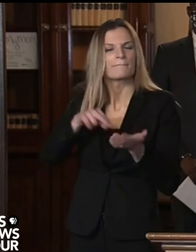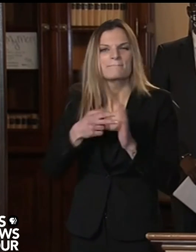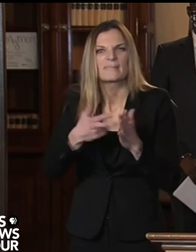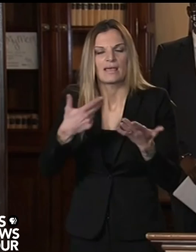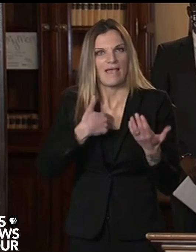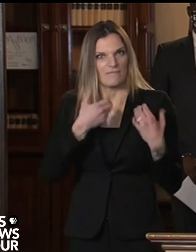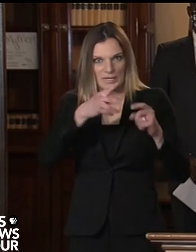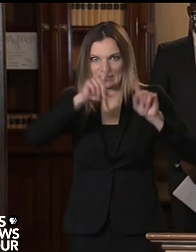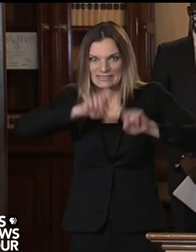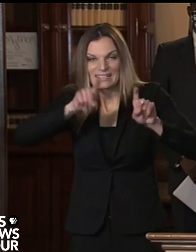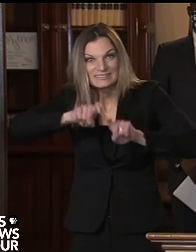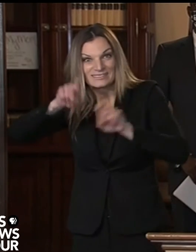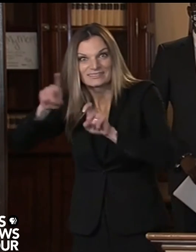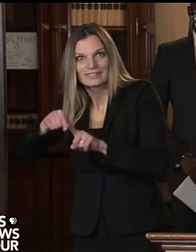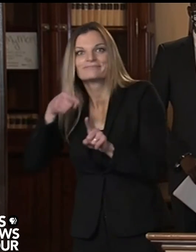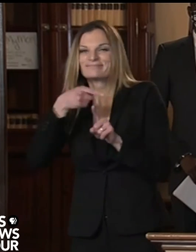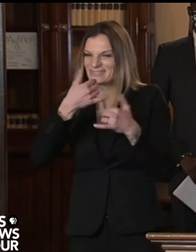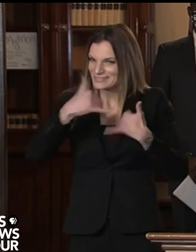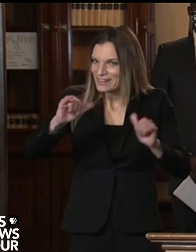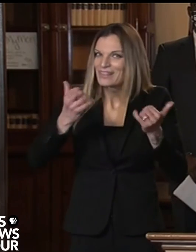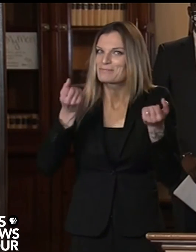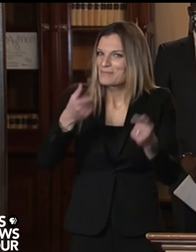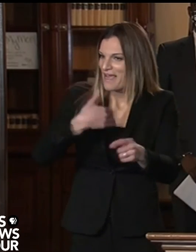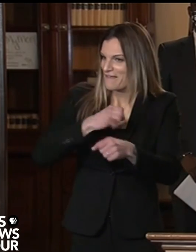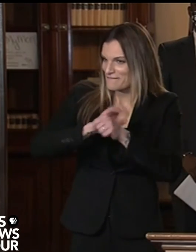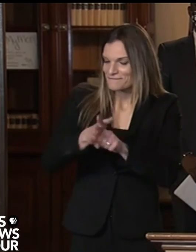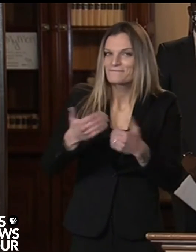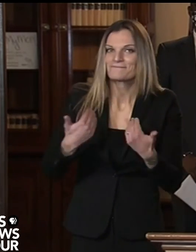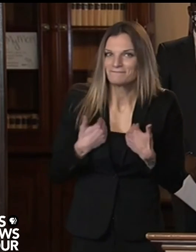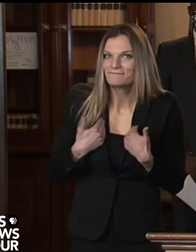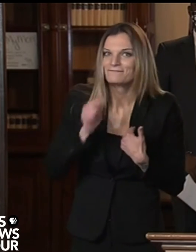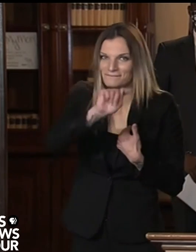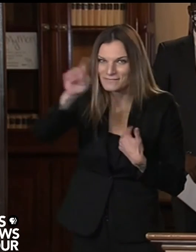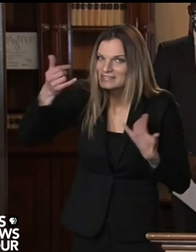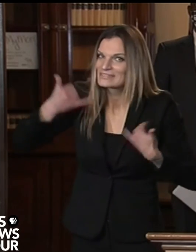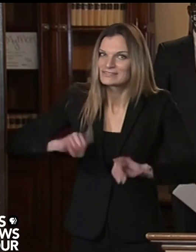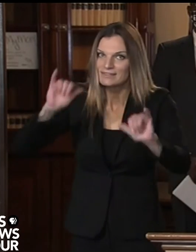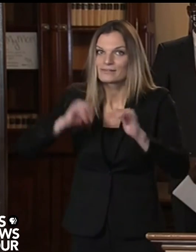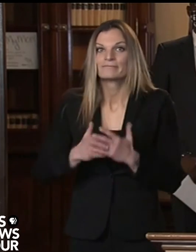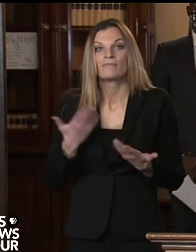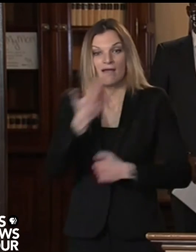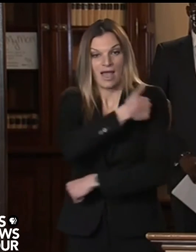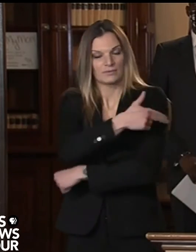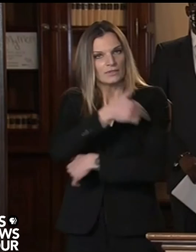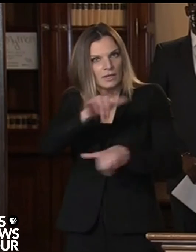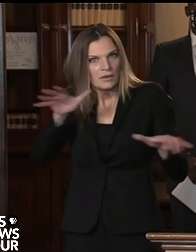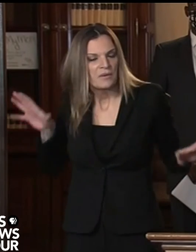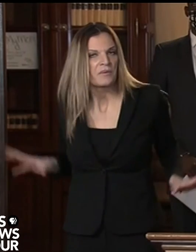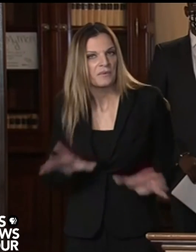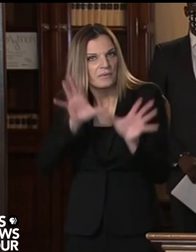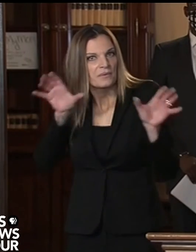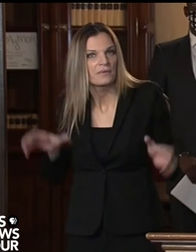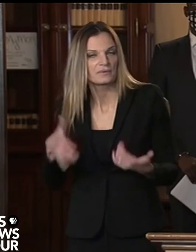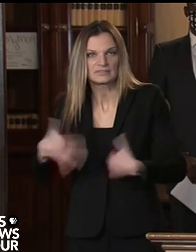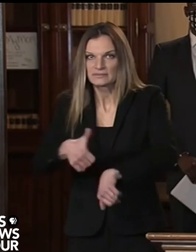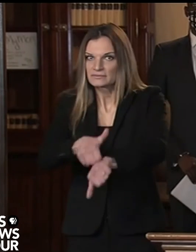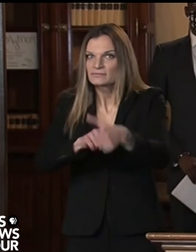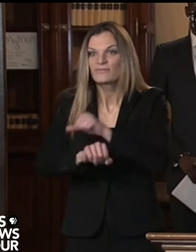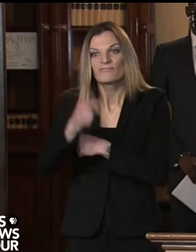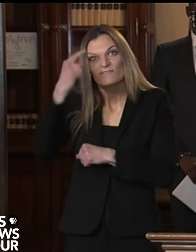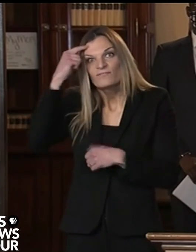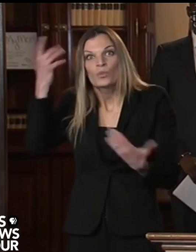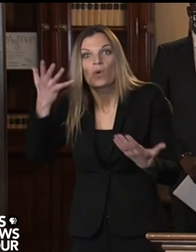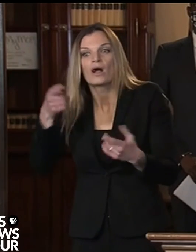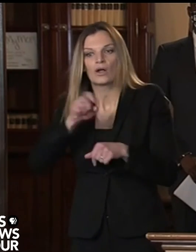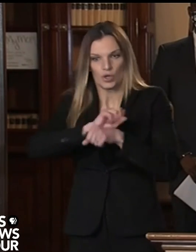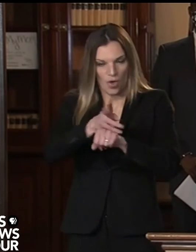Our hospitals are still working hard to be able to take care of COVID and non-COVID patients, but many are near or